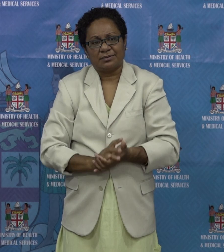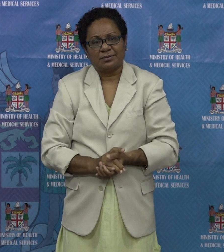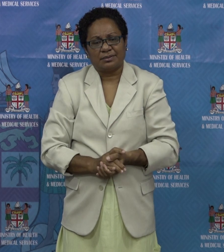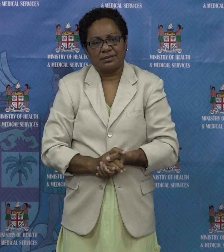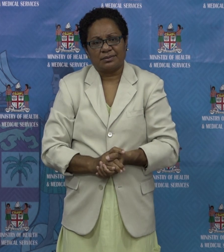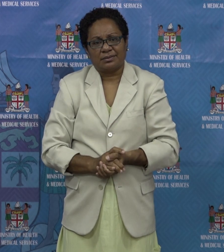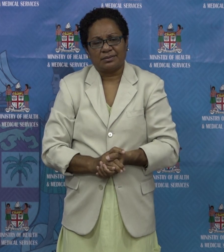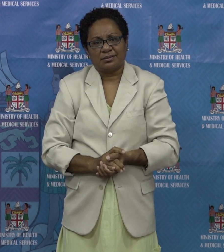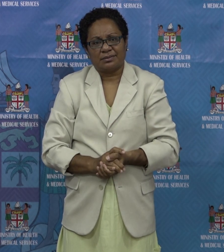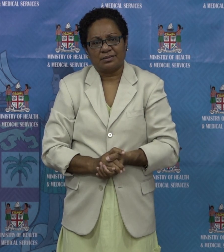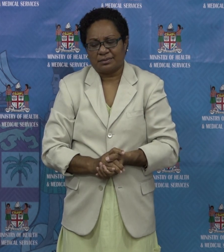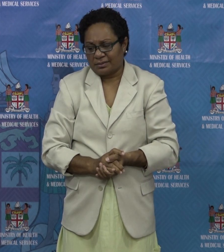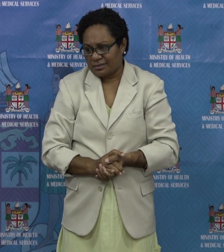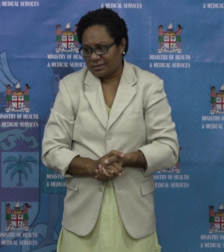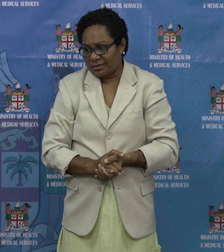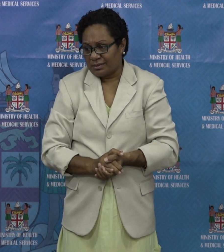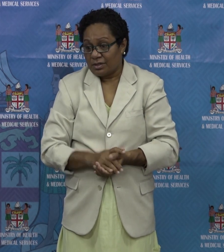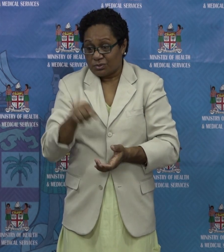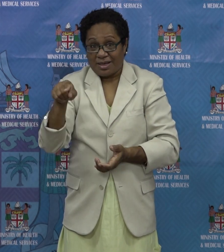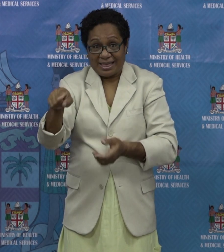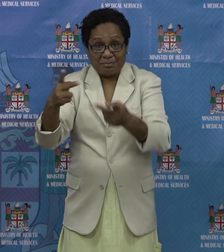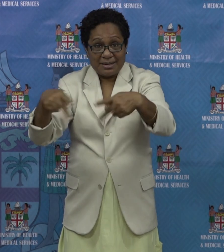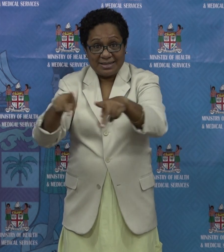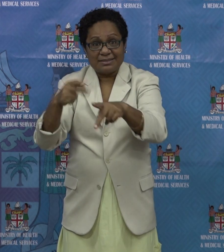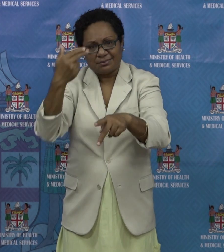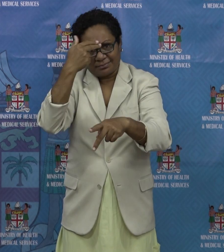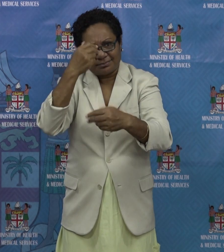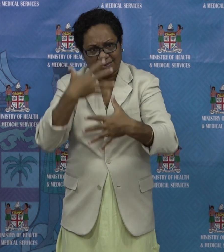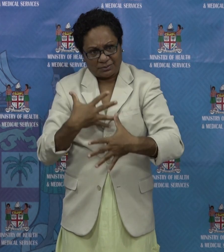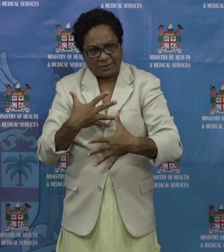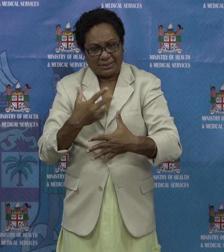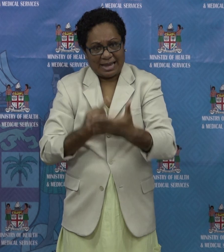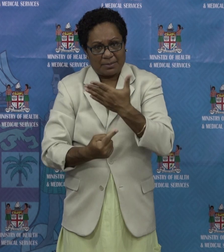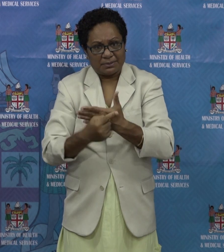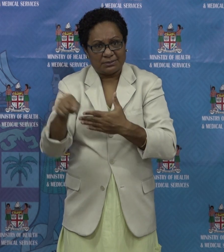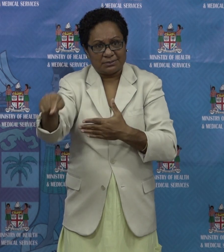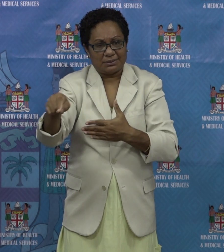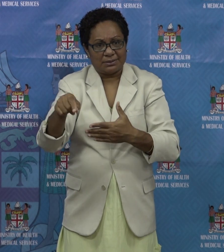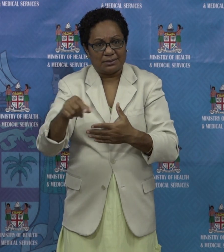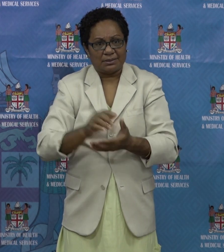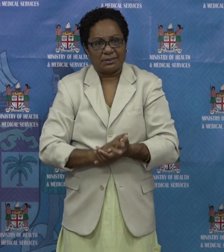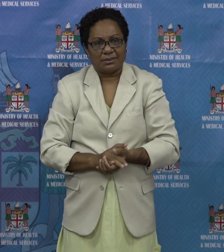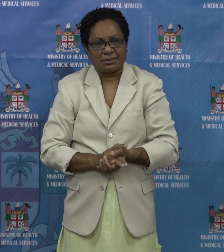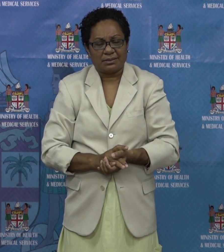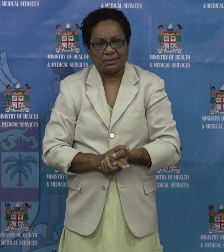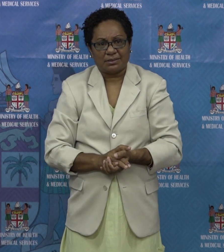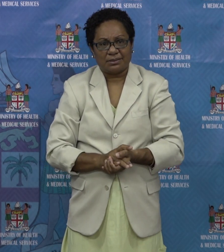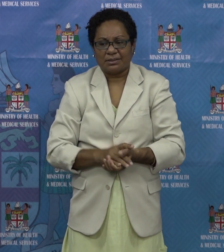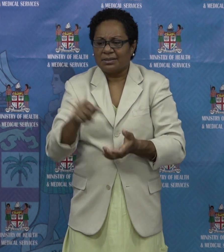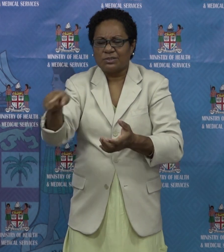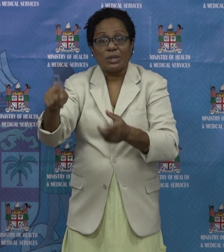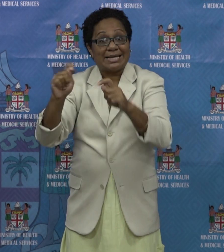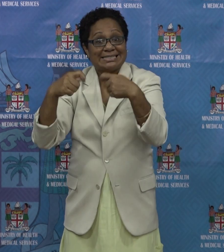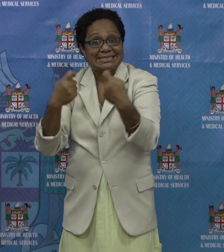I understand that there were screening done in that area as well. Is there, how did the screening